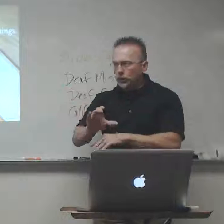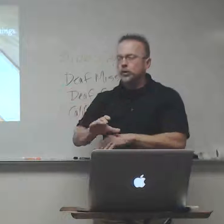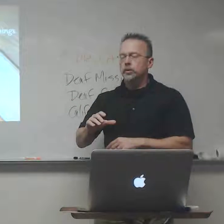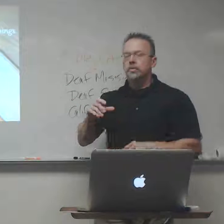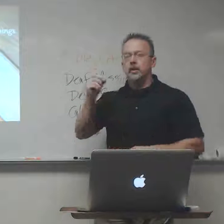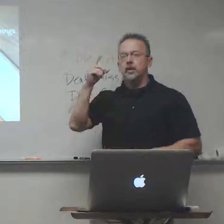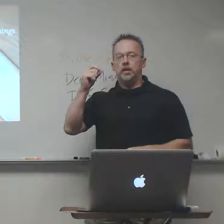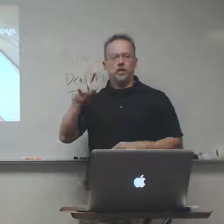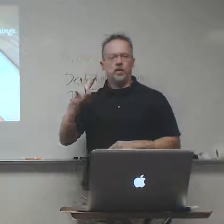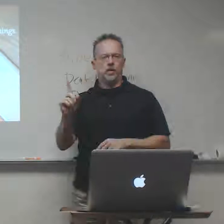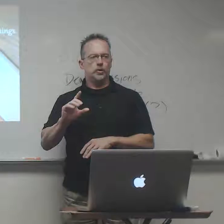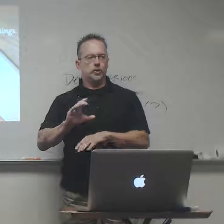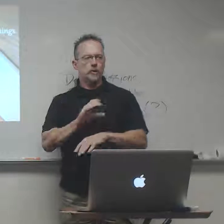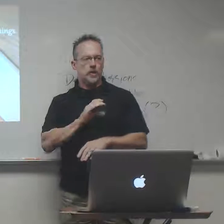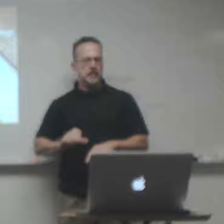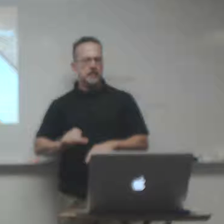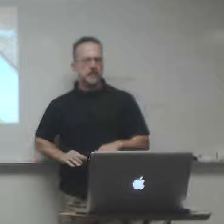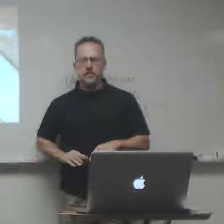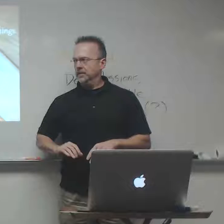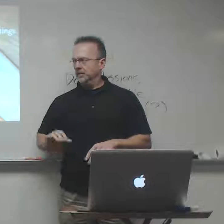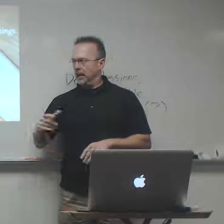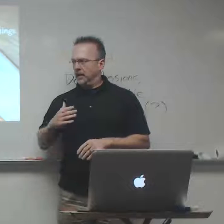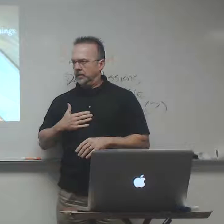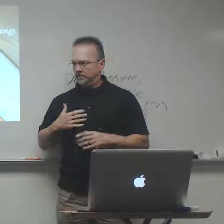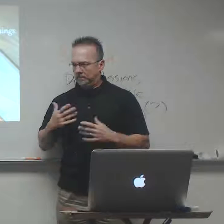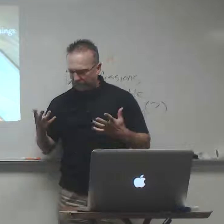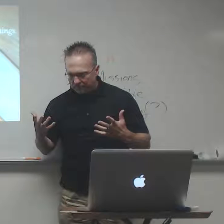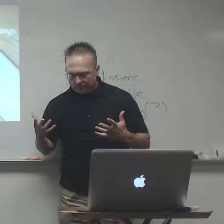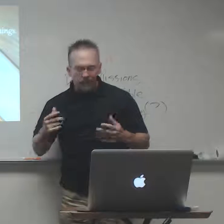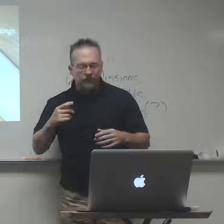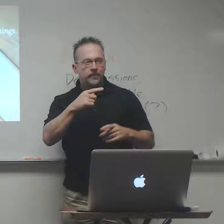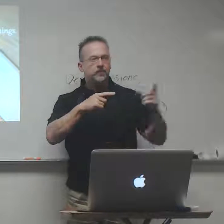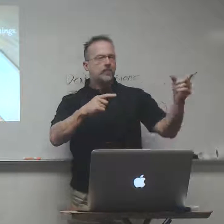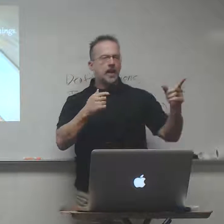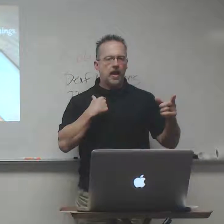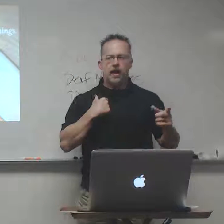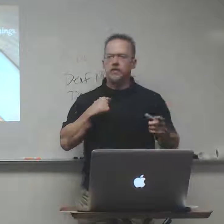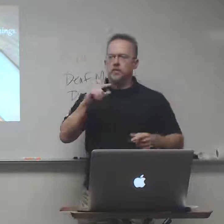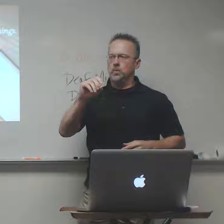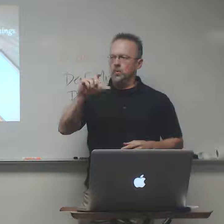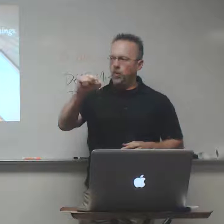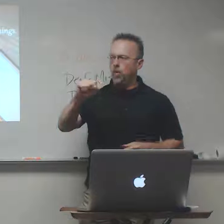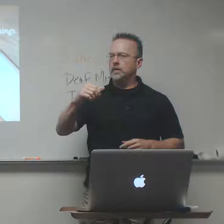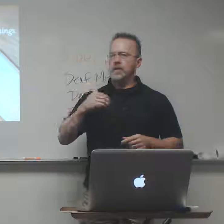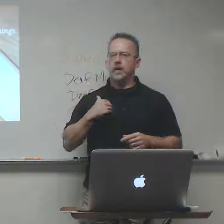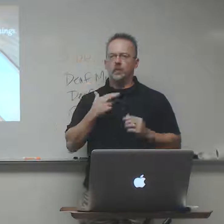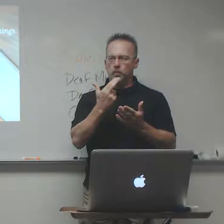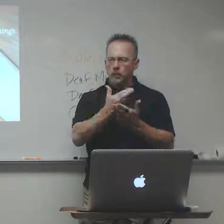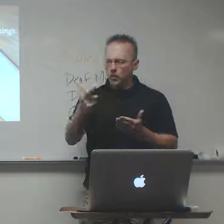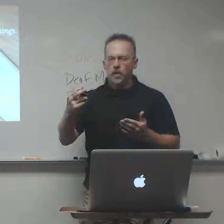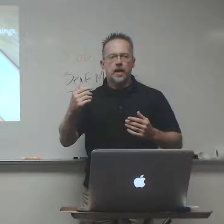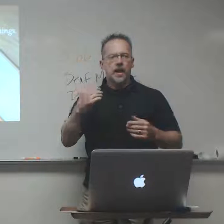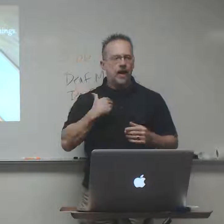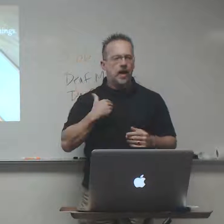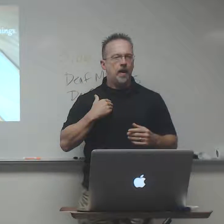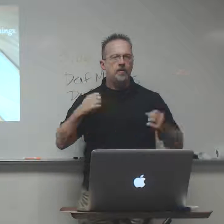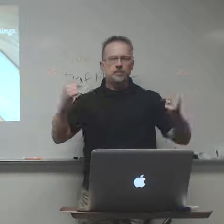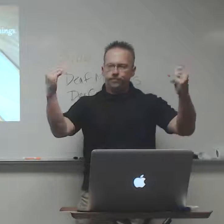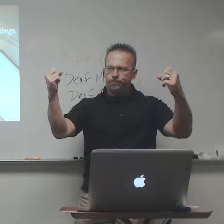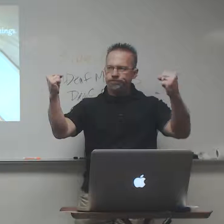Baptist church and some other congregations, different denominations, don't really practice baptism as much. So I would go out, and I have a